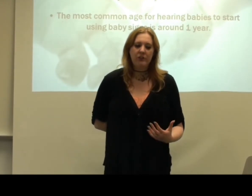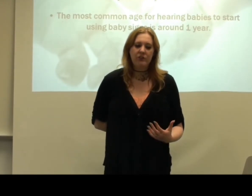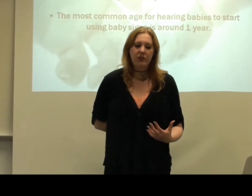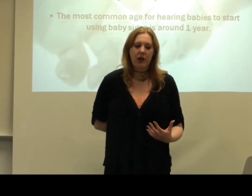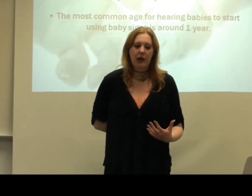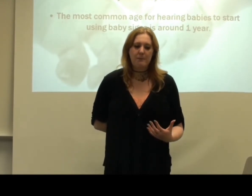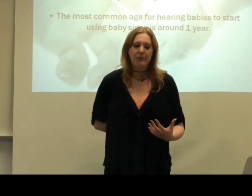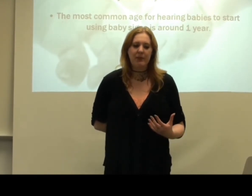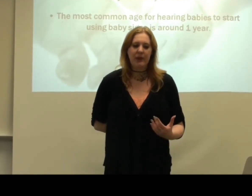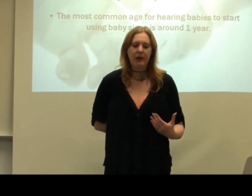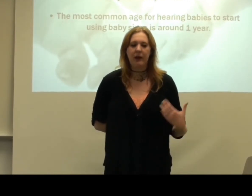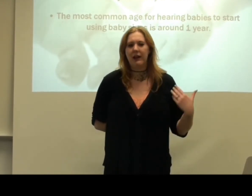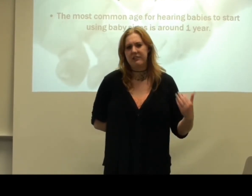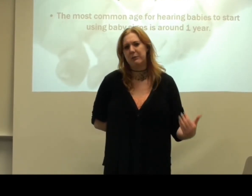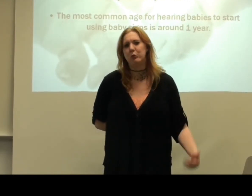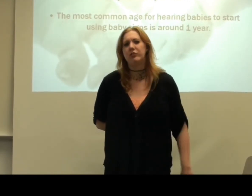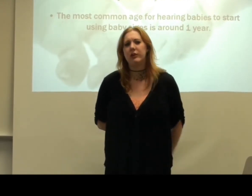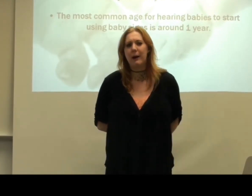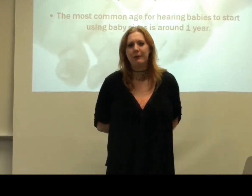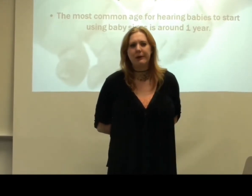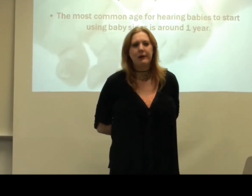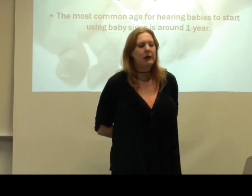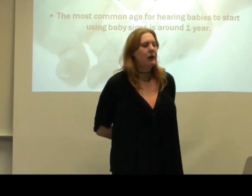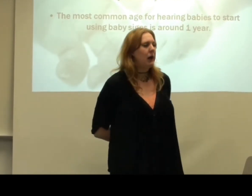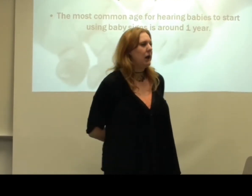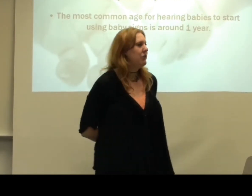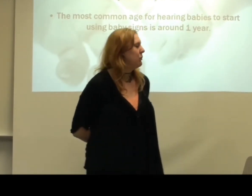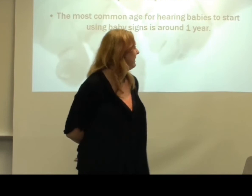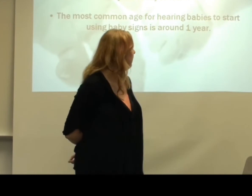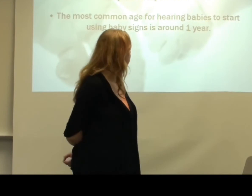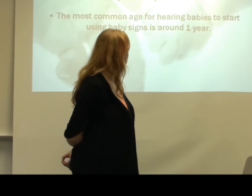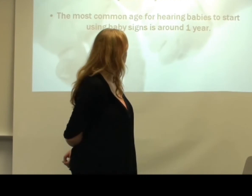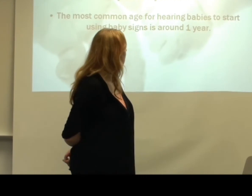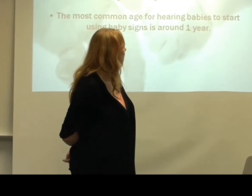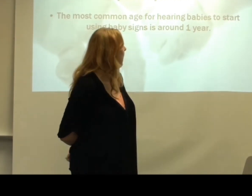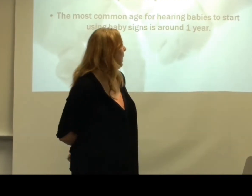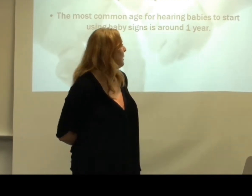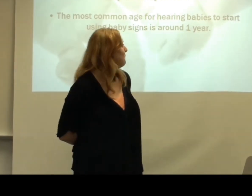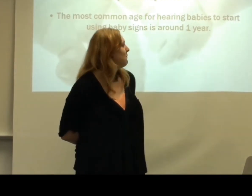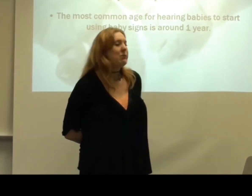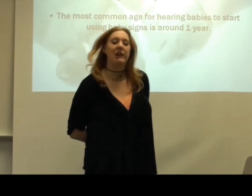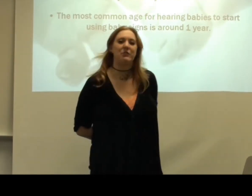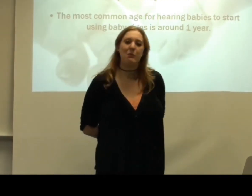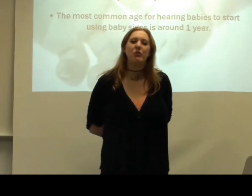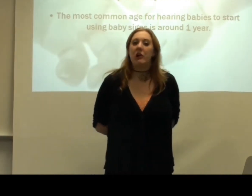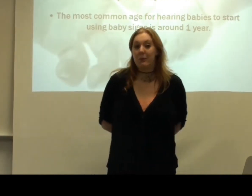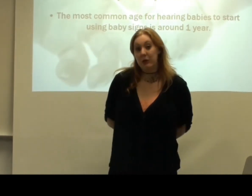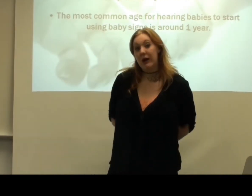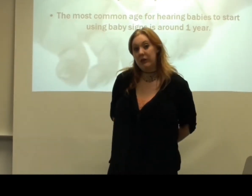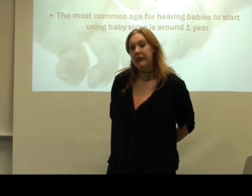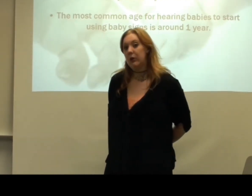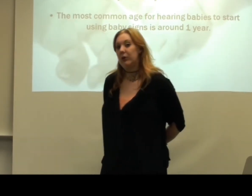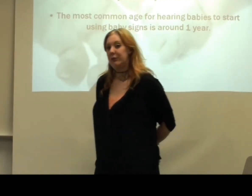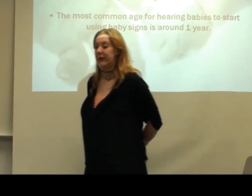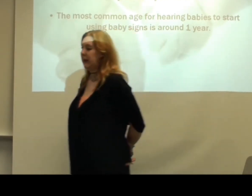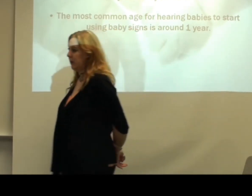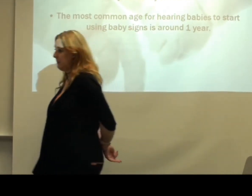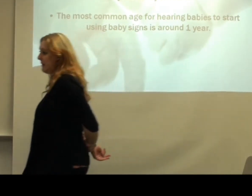reinforced, they a lot of times will stop doing it. So it's most common around a year old for the hearing